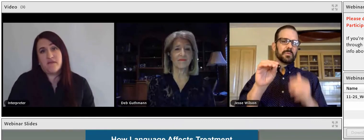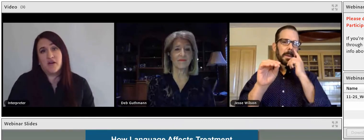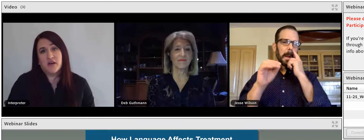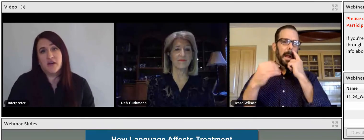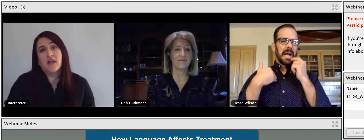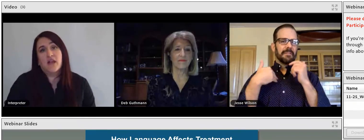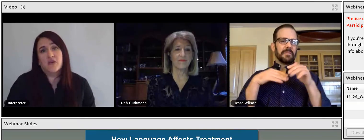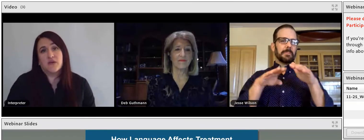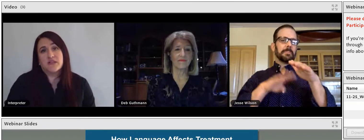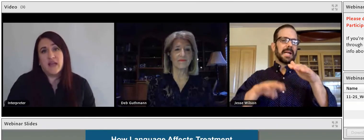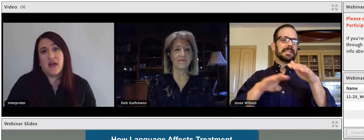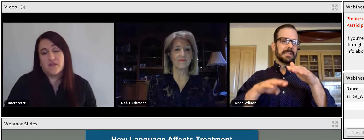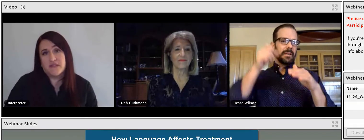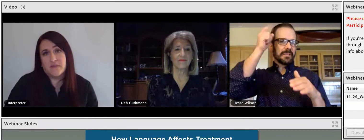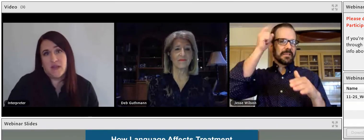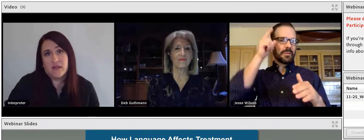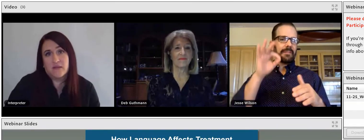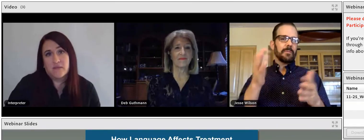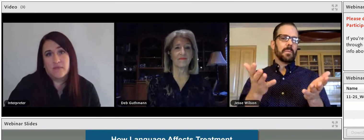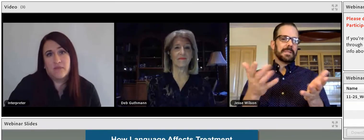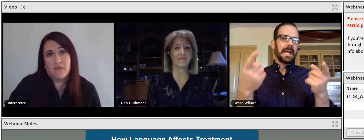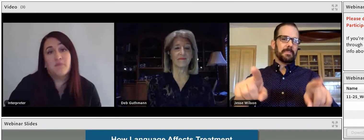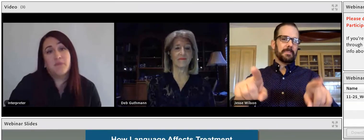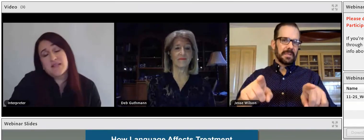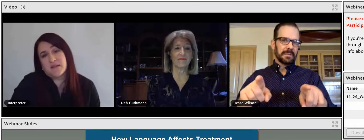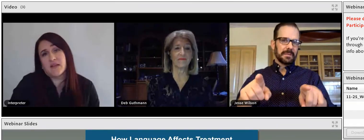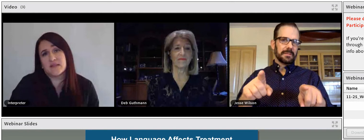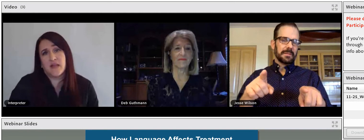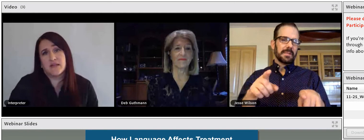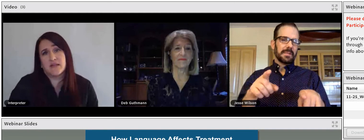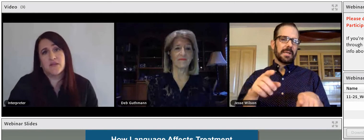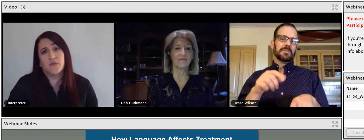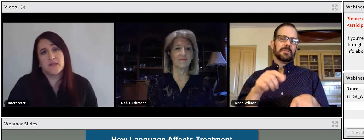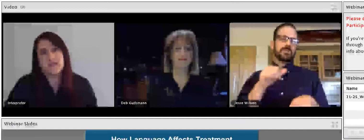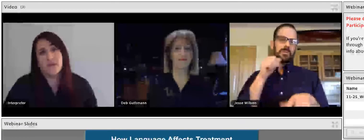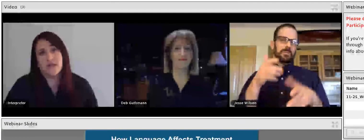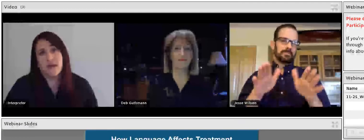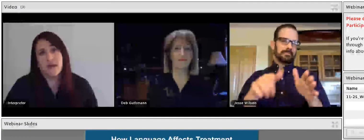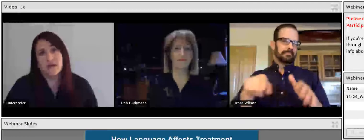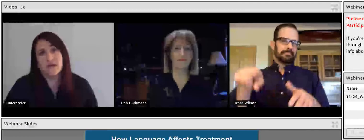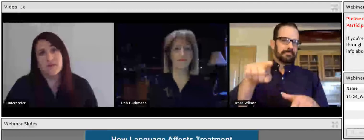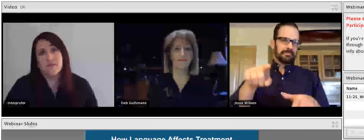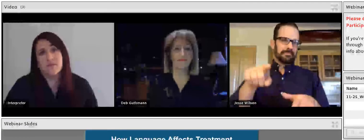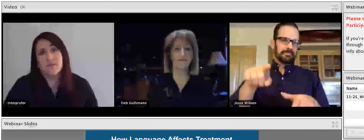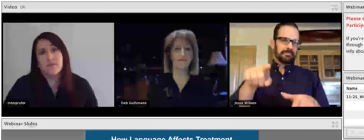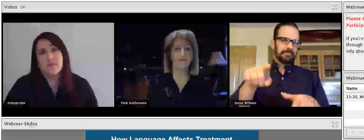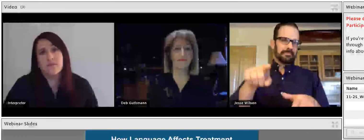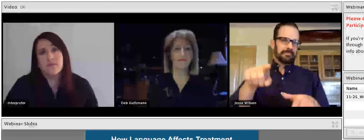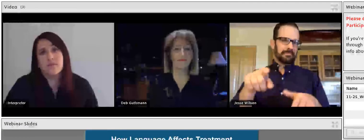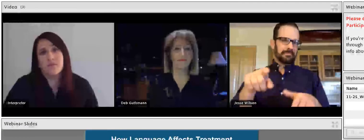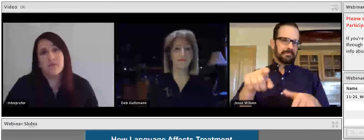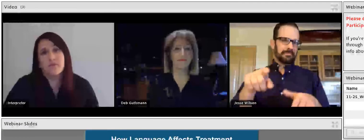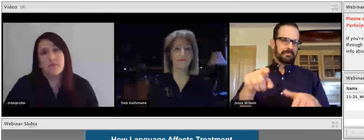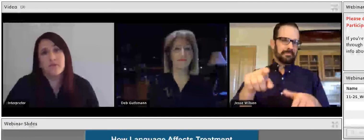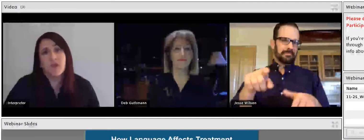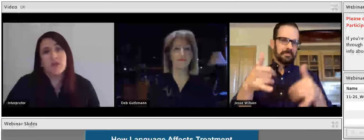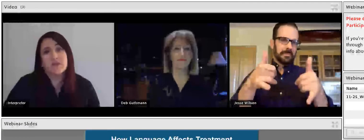often they will play the deaf card in order to get out of something. And basically that's the idea of what's happening there.